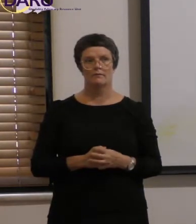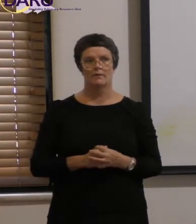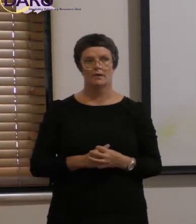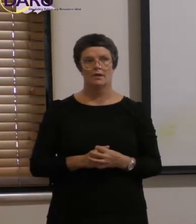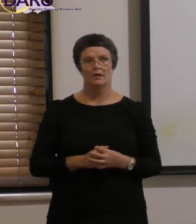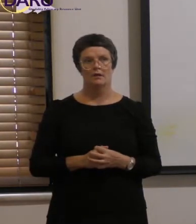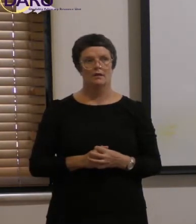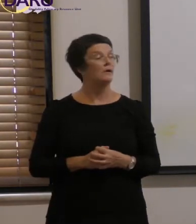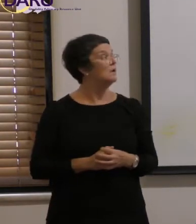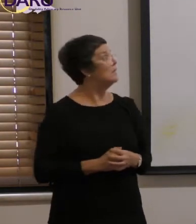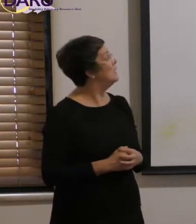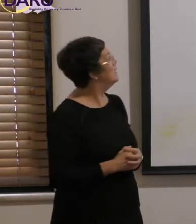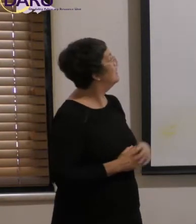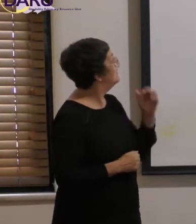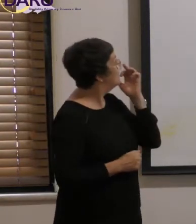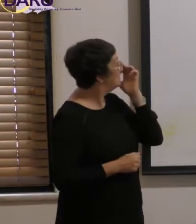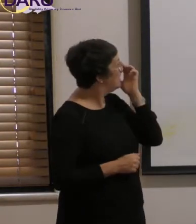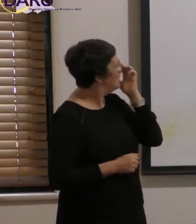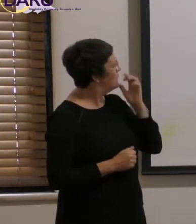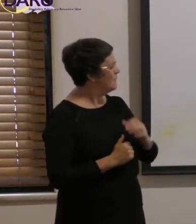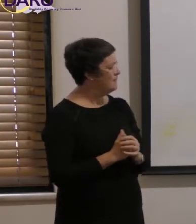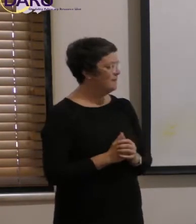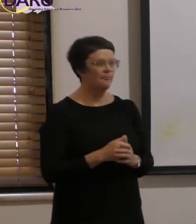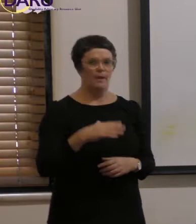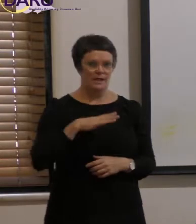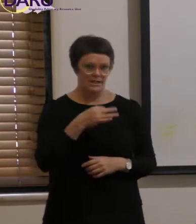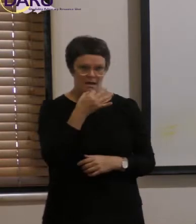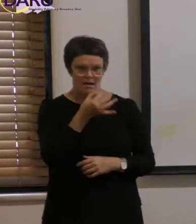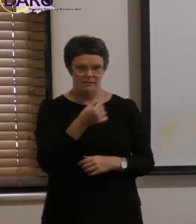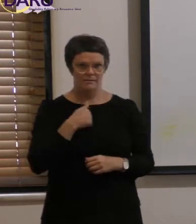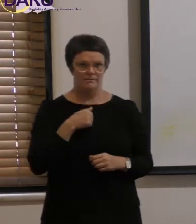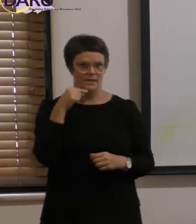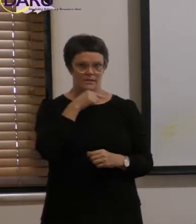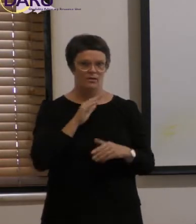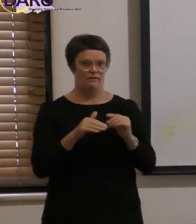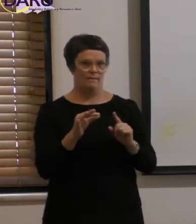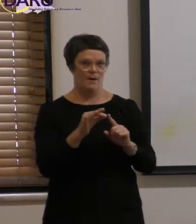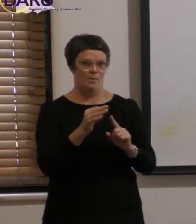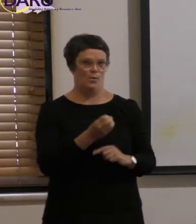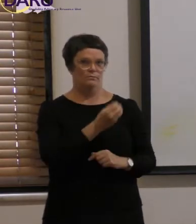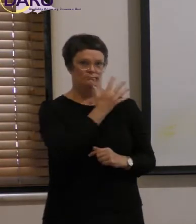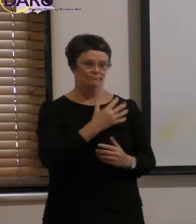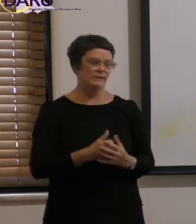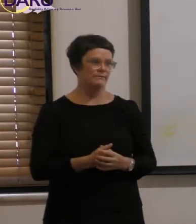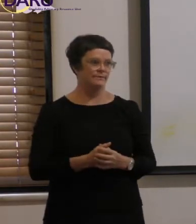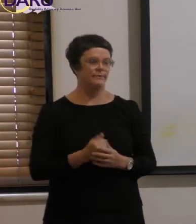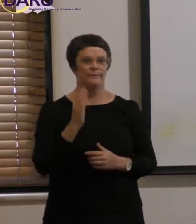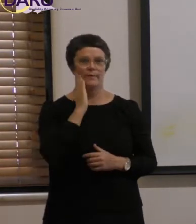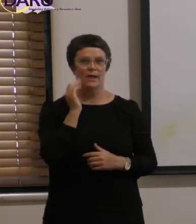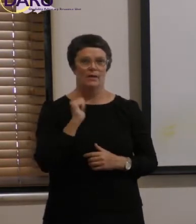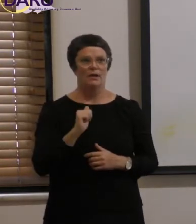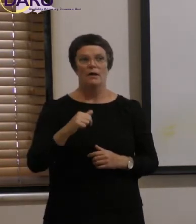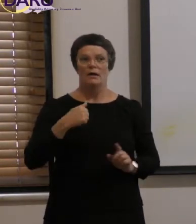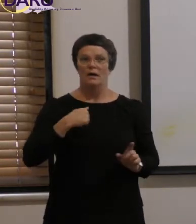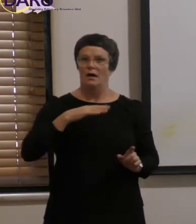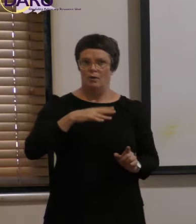I really have to get my son, who's doing screen media, to have a look at my PowerPoint presentation, I think. I just wanted to remind people that